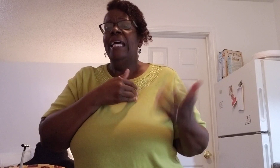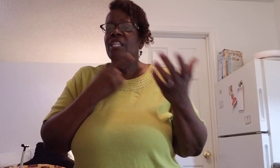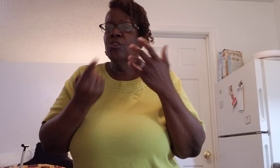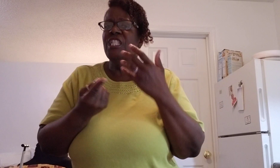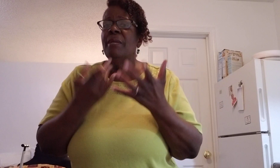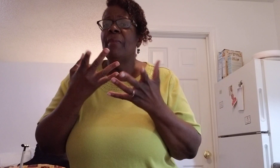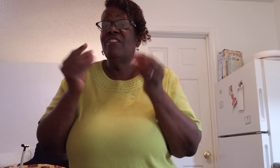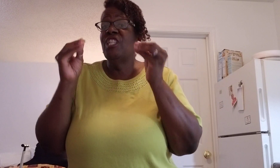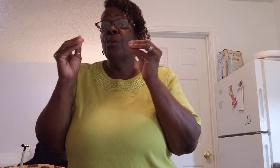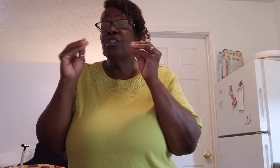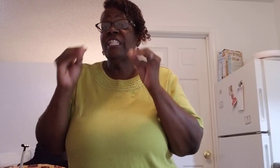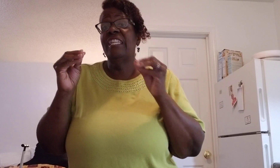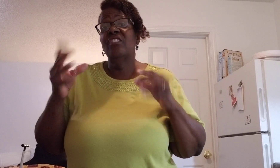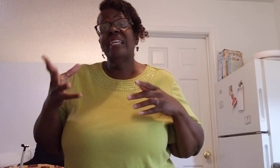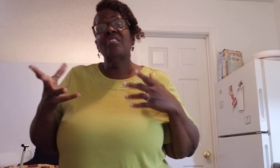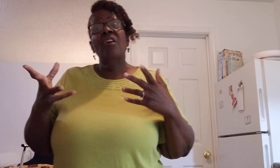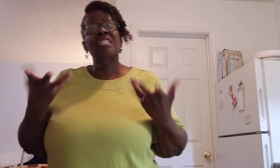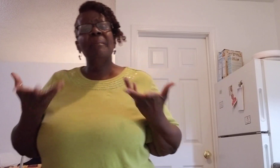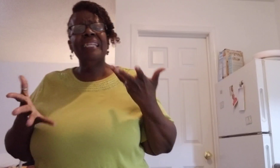So if she were to teach that song, she may not